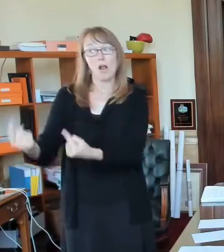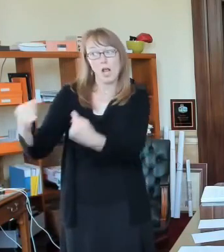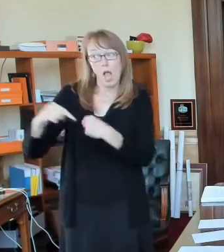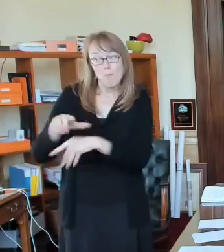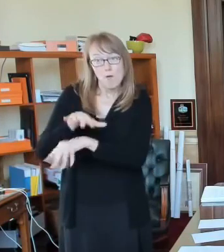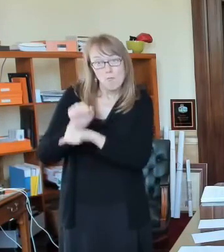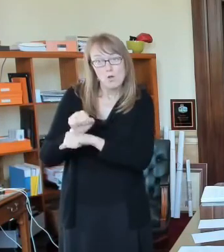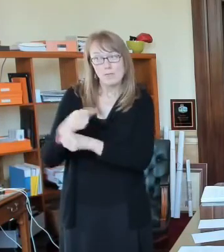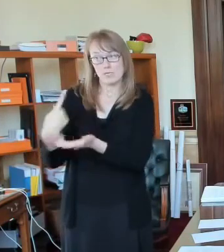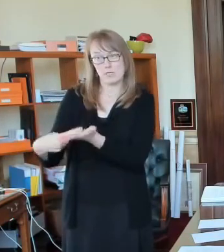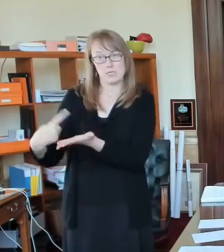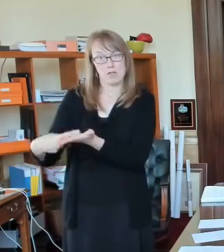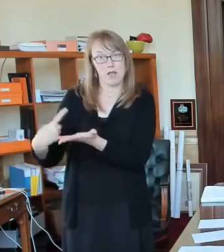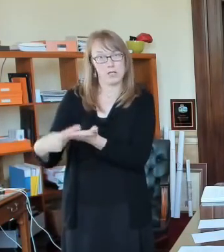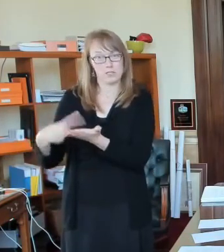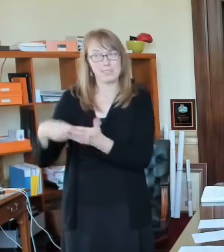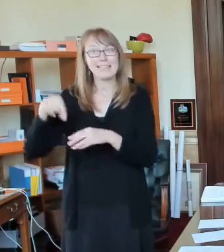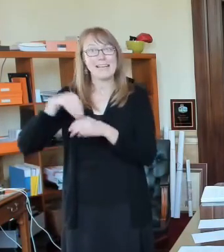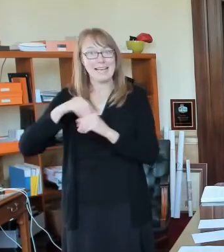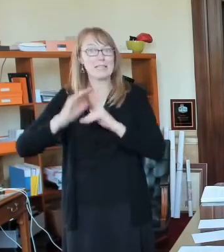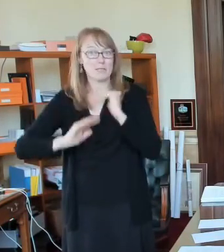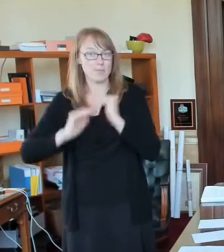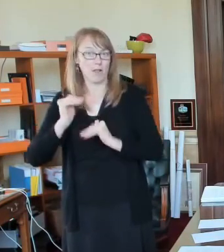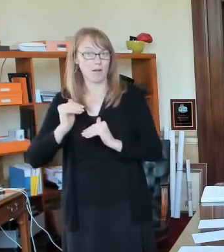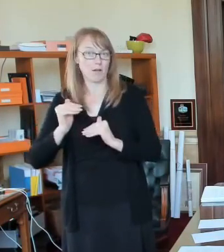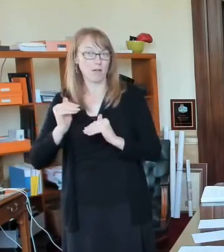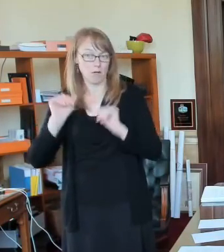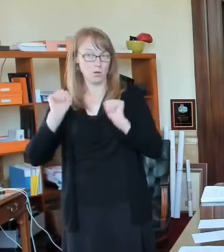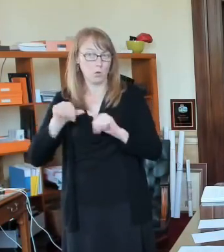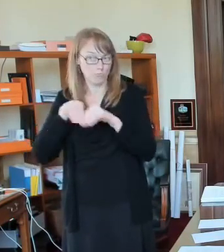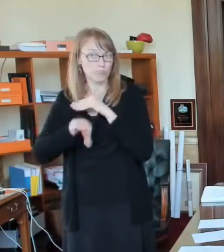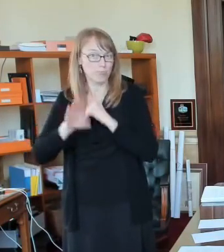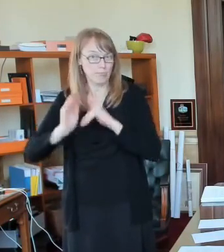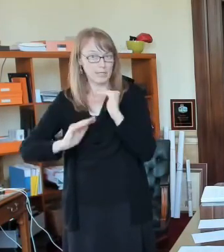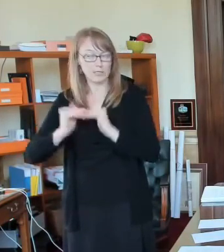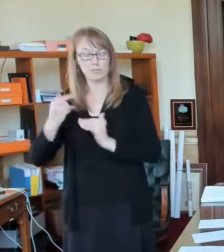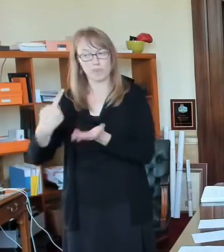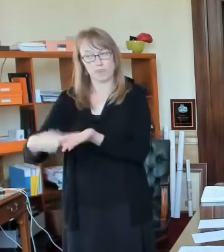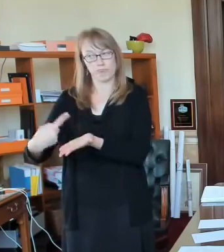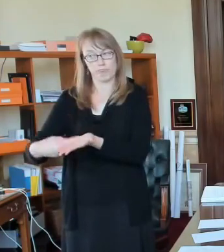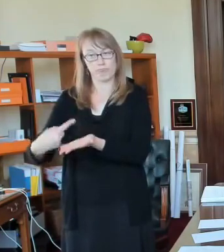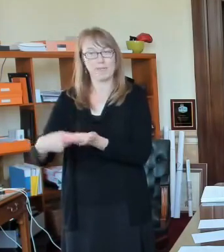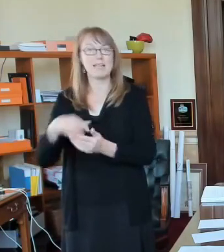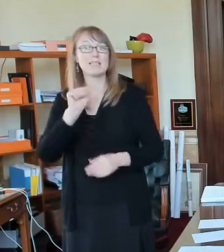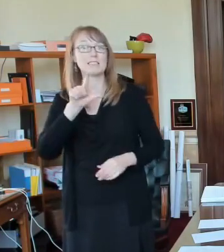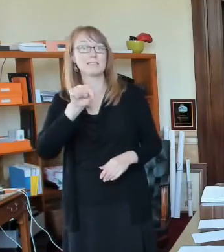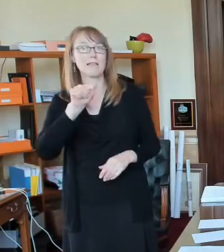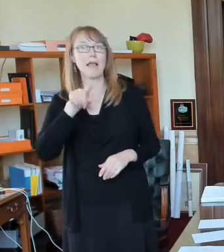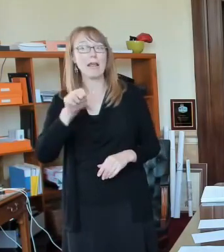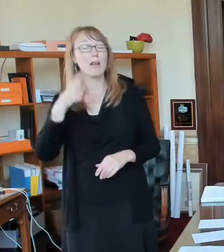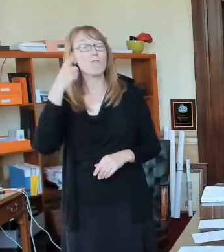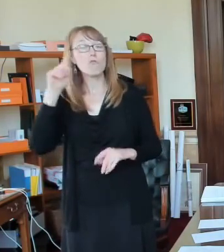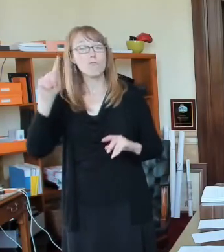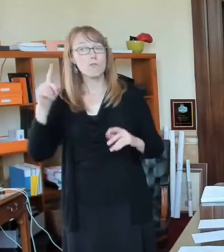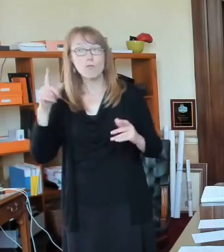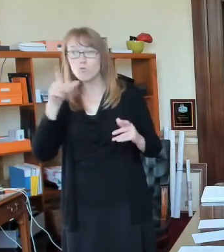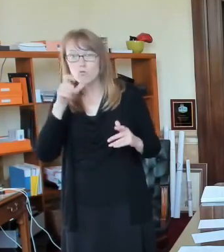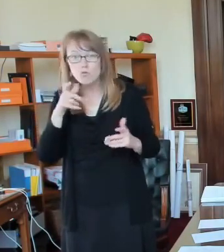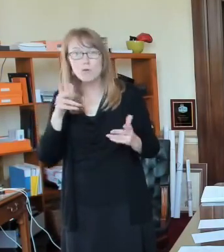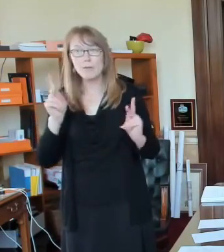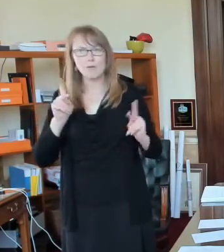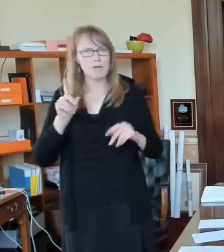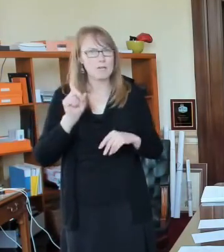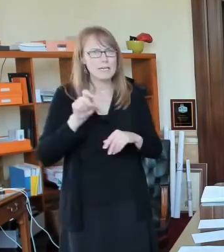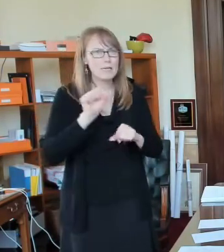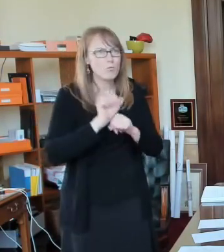for an appointment, but Slate is where folks who are in need of jobs, and I know many people are in need of jobs right now,